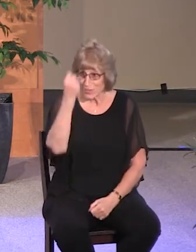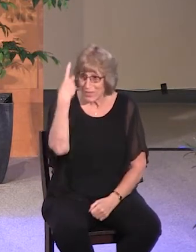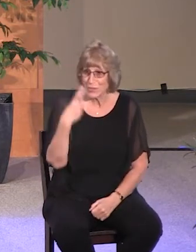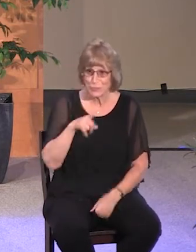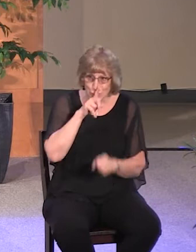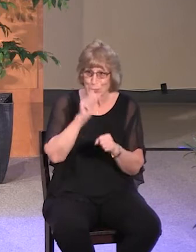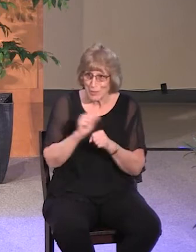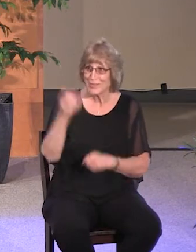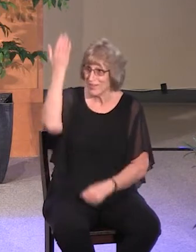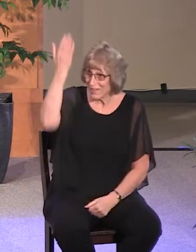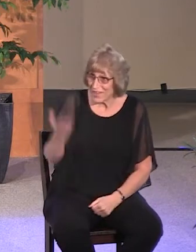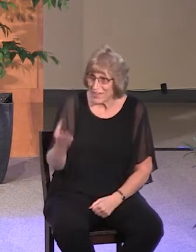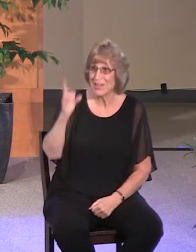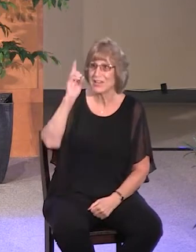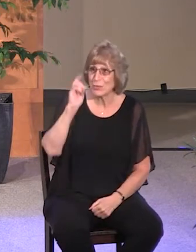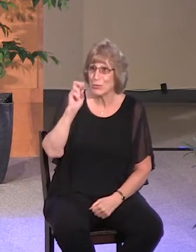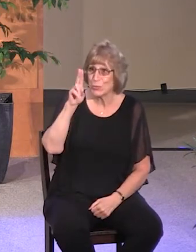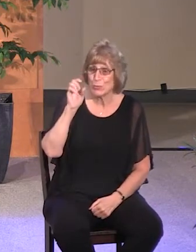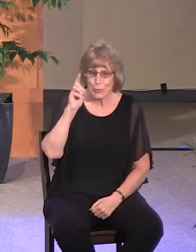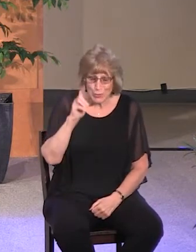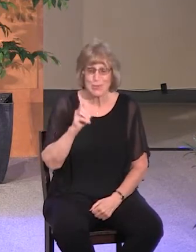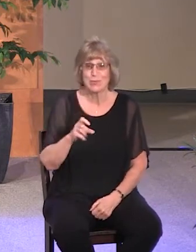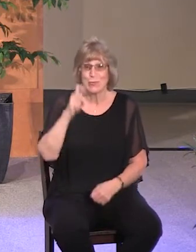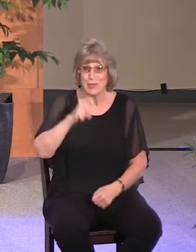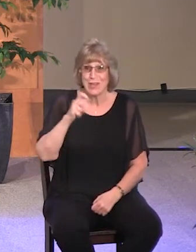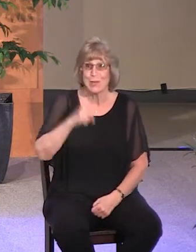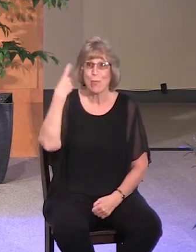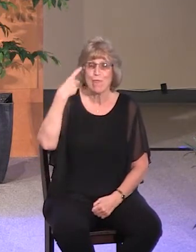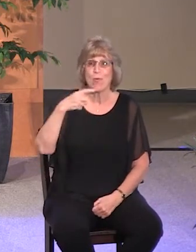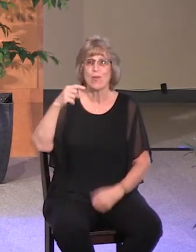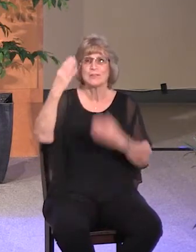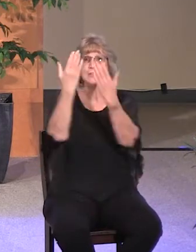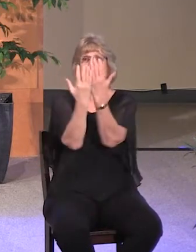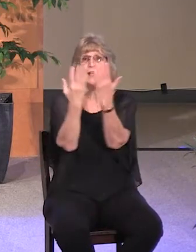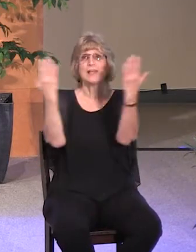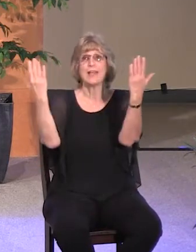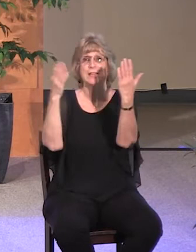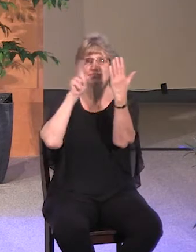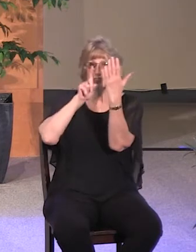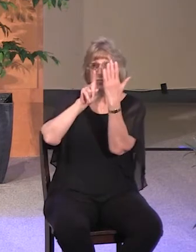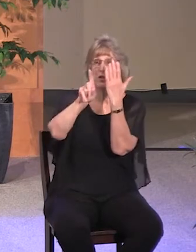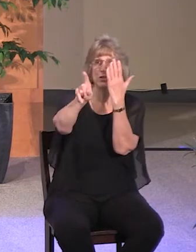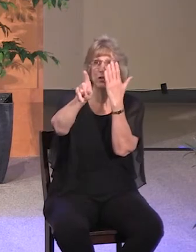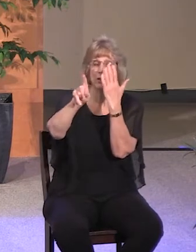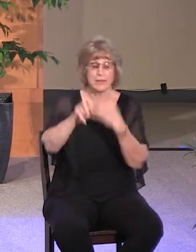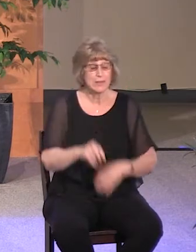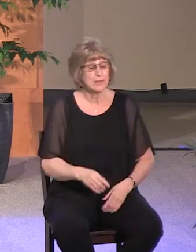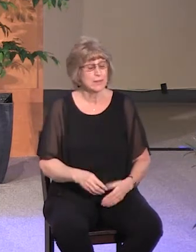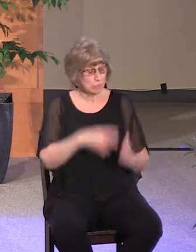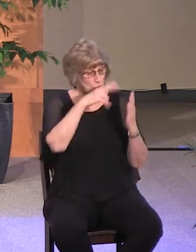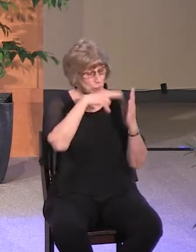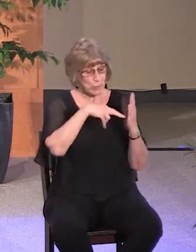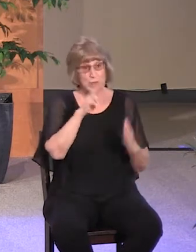to get through, right, at those gates. And then we look to Revelations. Now, this